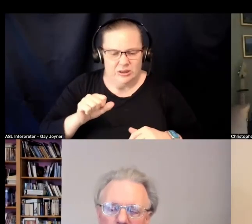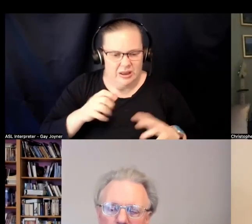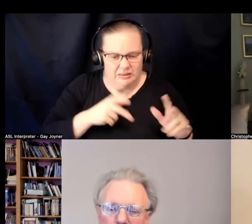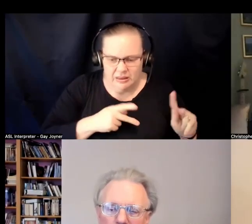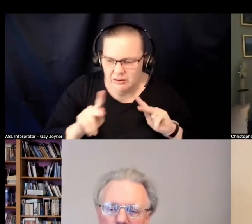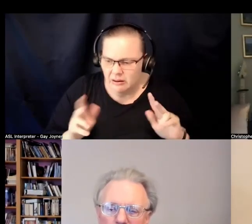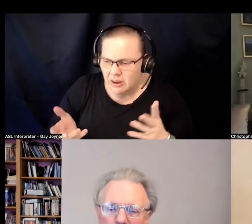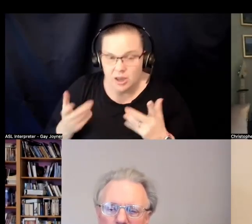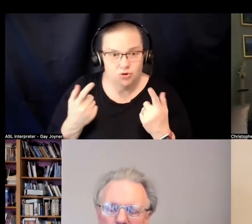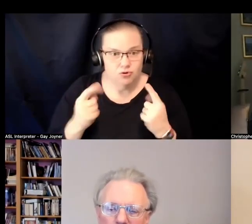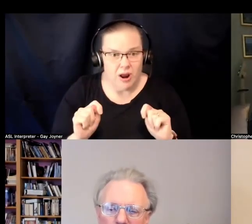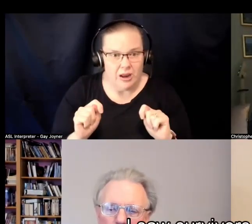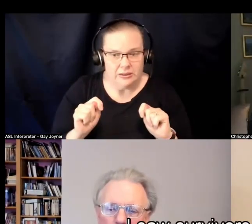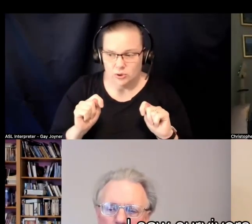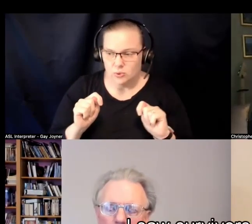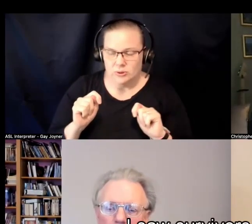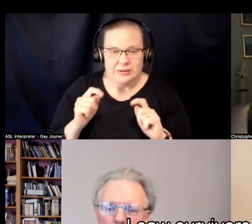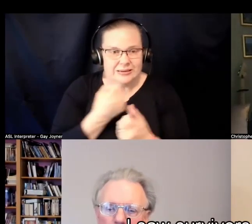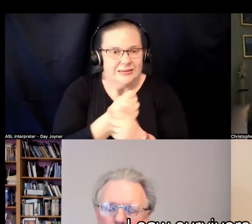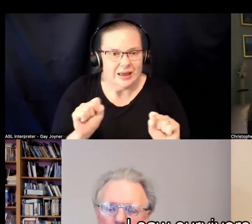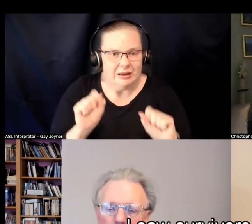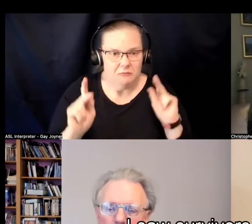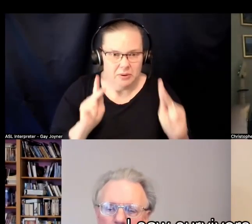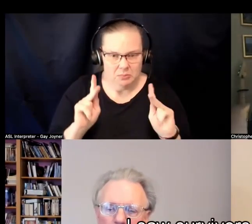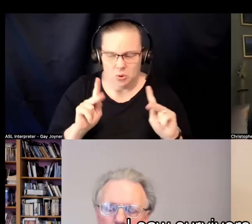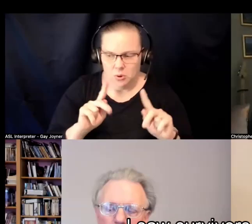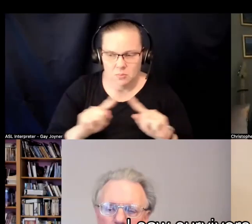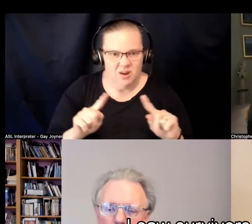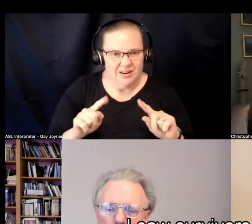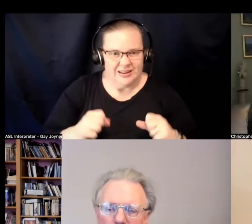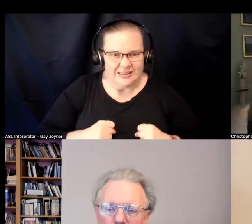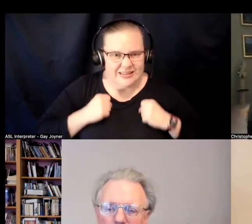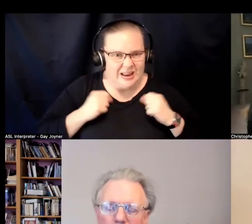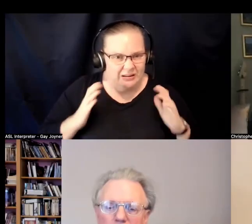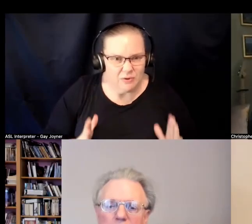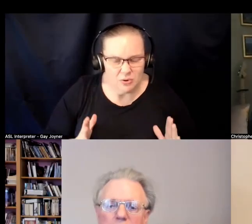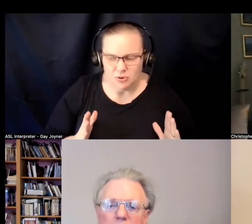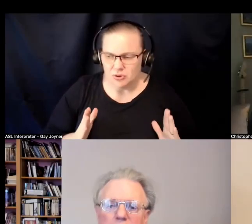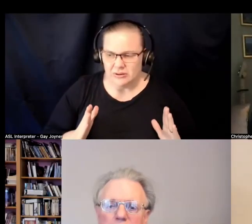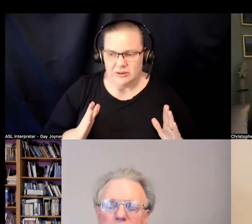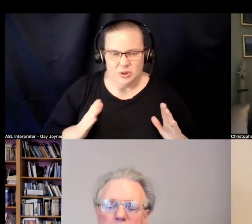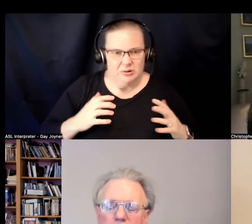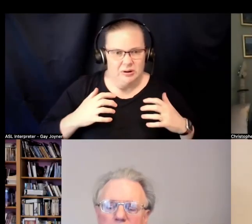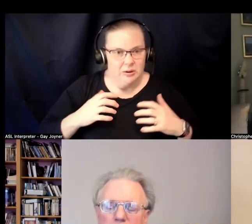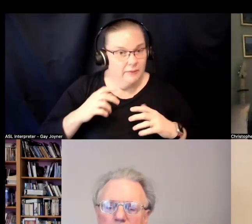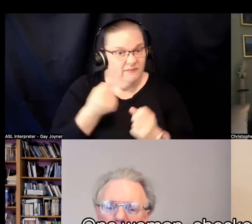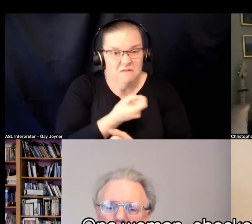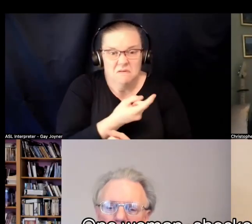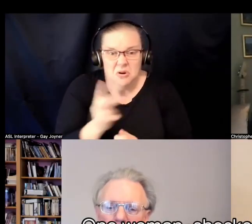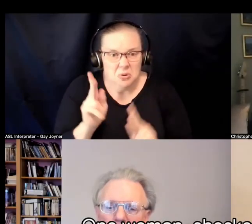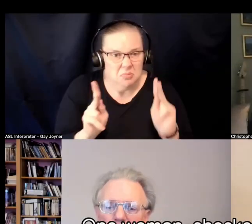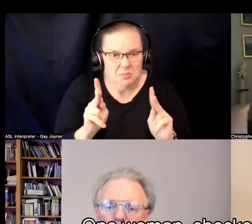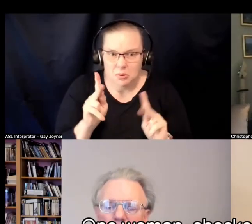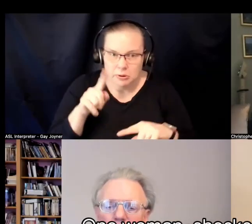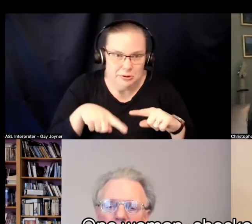digging long trenches for the dead. I saw survivors, she said, ragged and ageless. Few could stand up. One